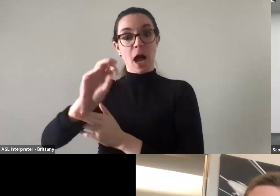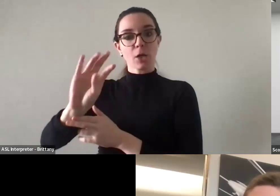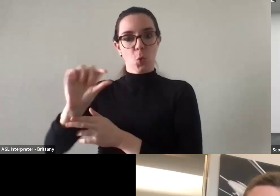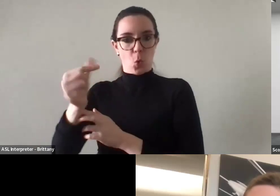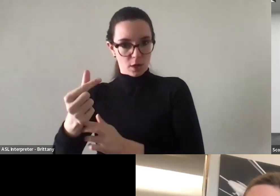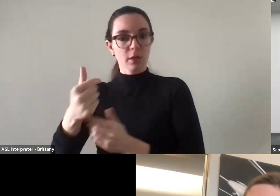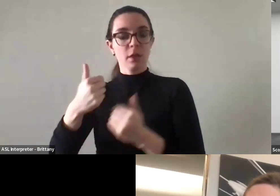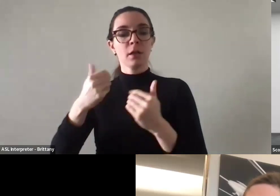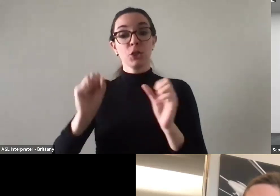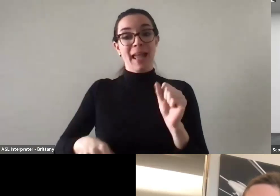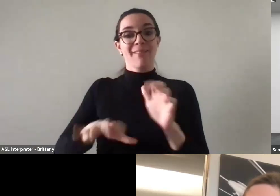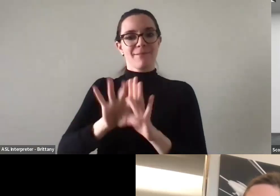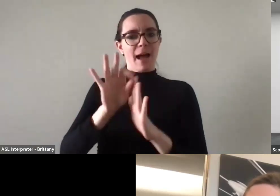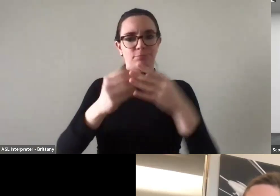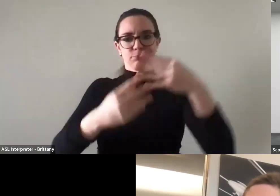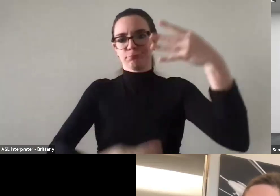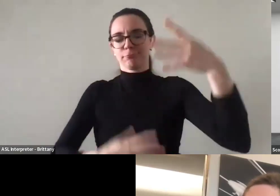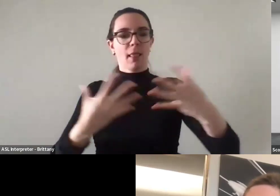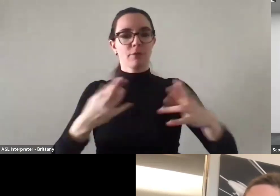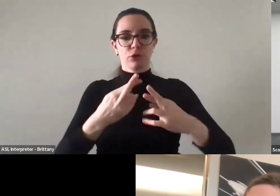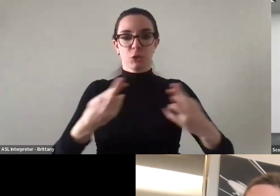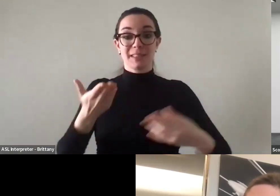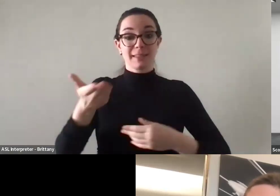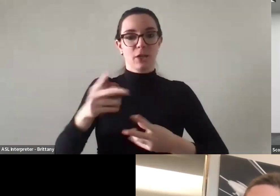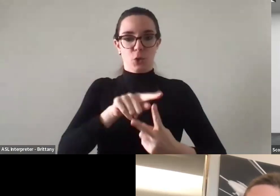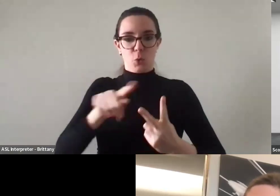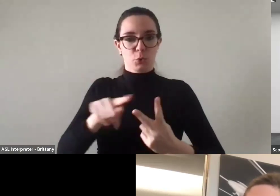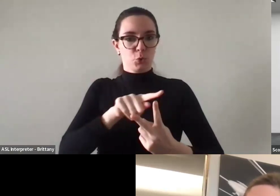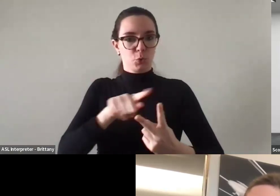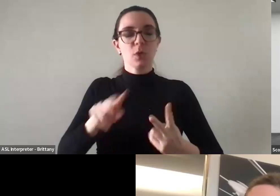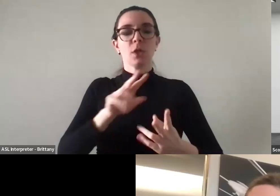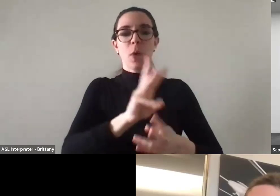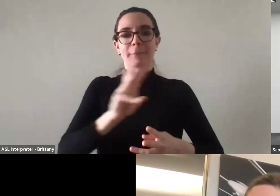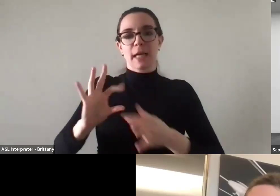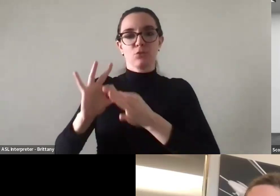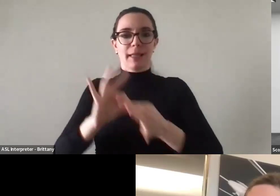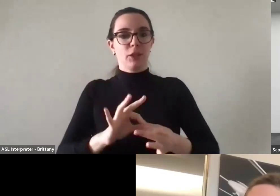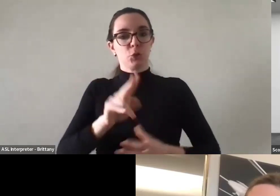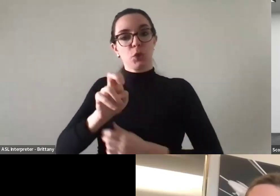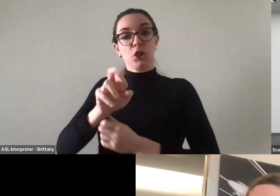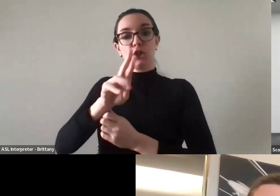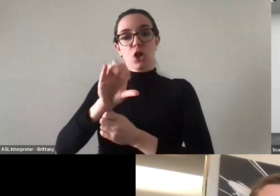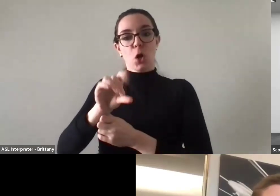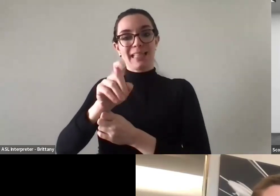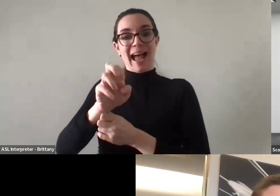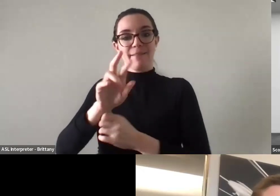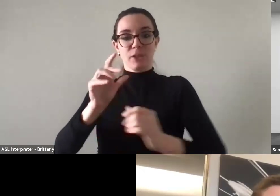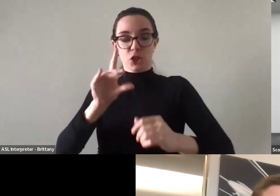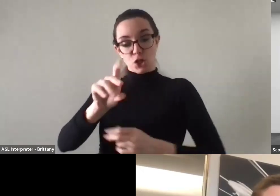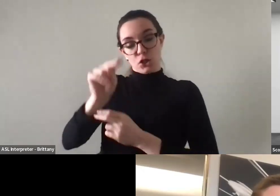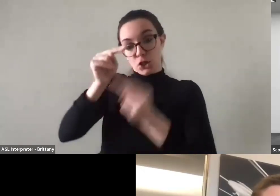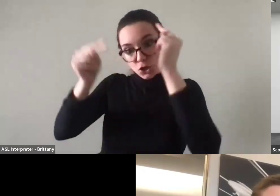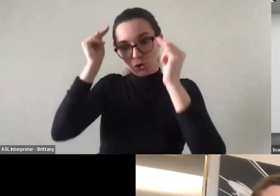You can find wealth of resources at those sites that's specific to neurodiversity at work overall, and for instance, supporting mental health